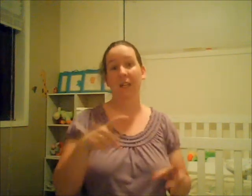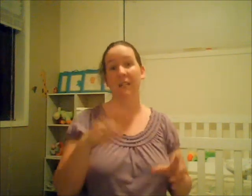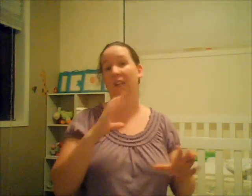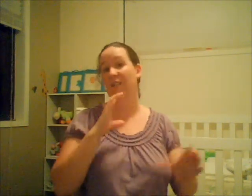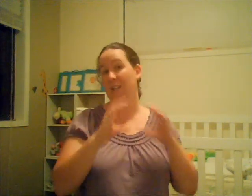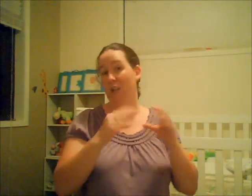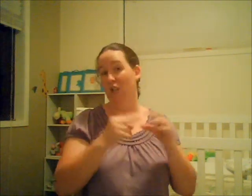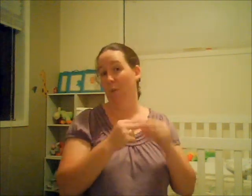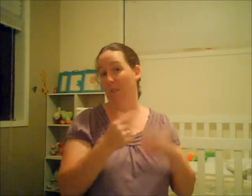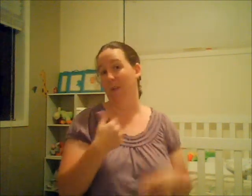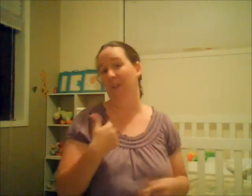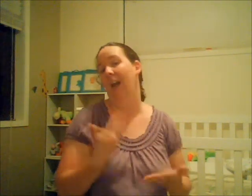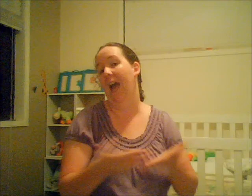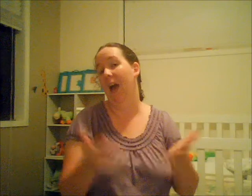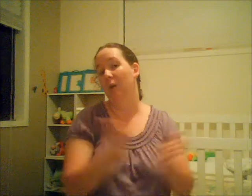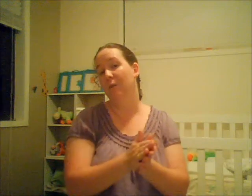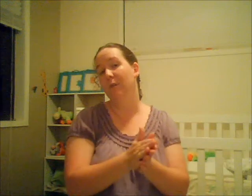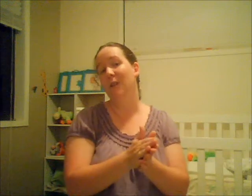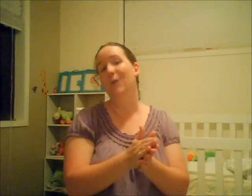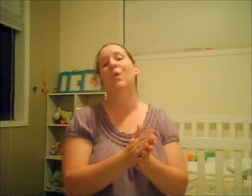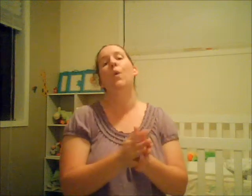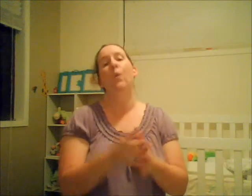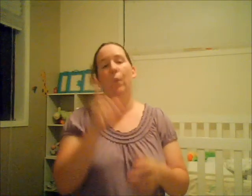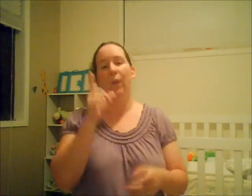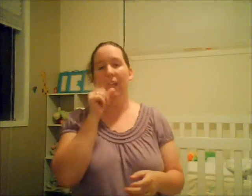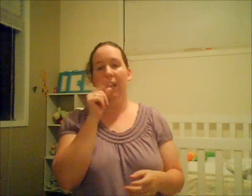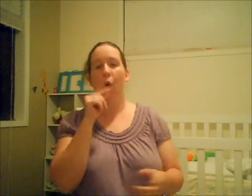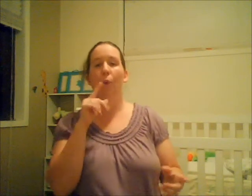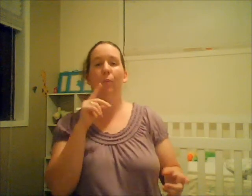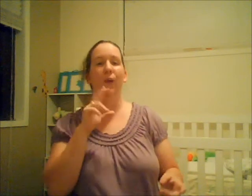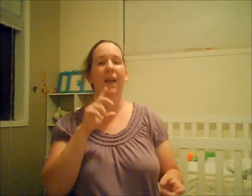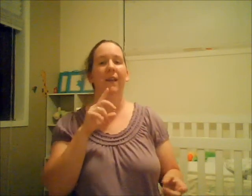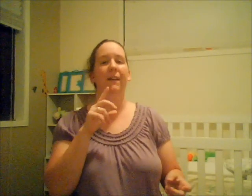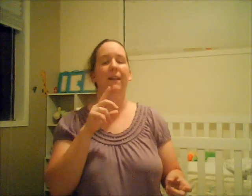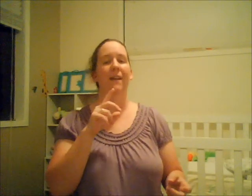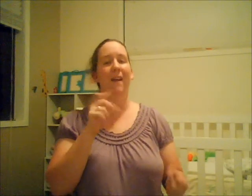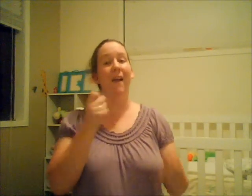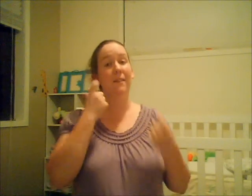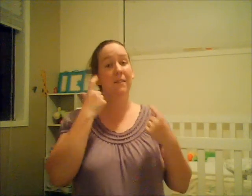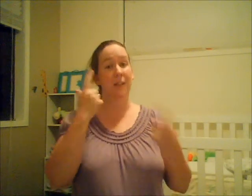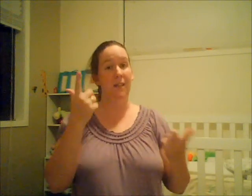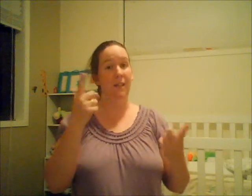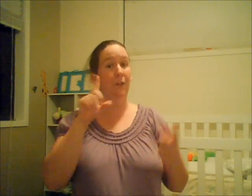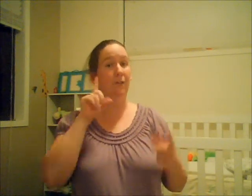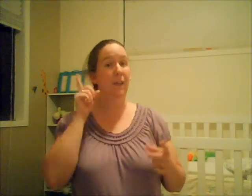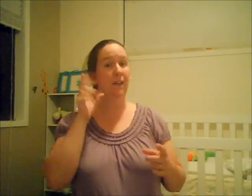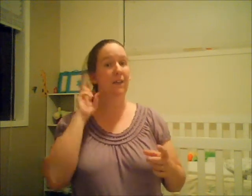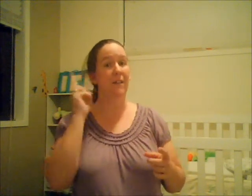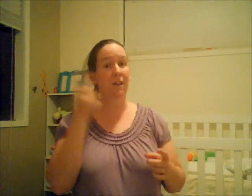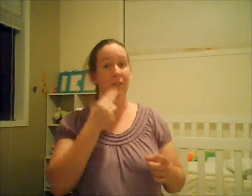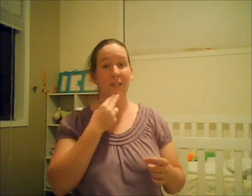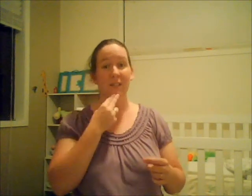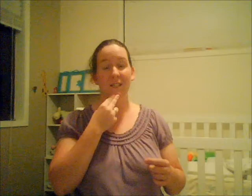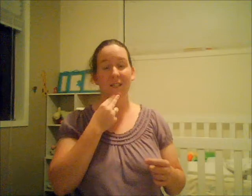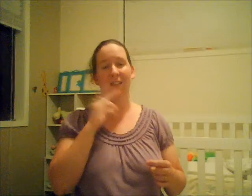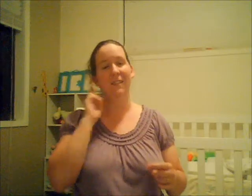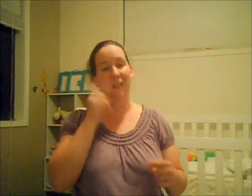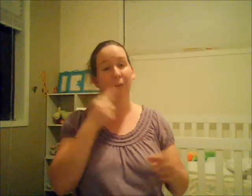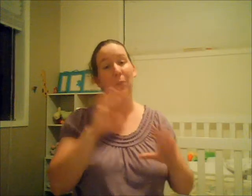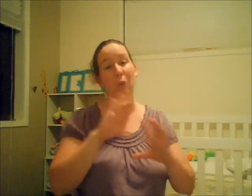have a discussion with me of how we can incorporate an understanding of deafness and the deaf